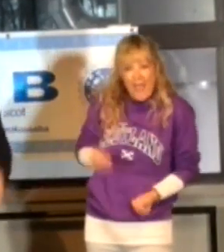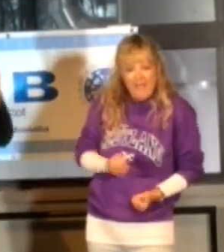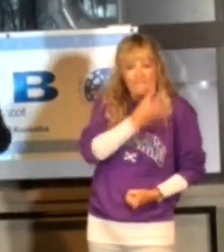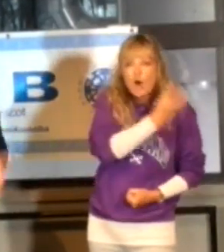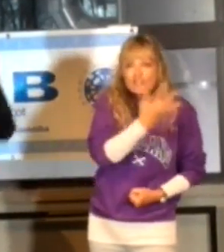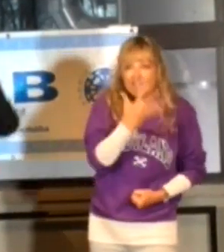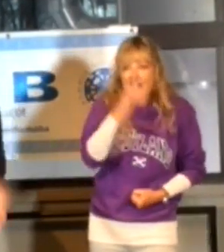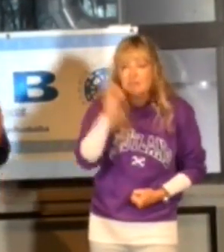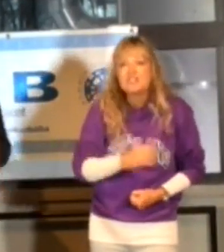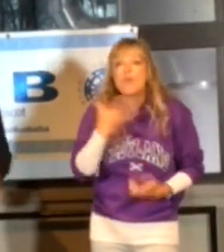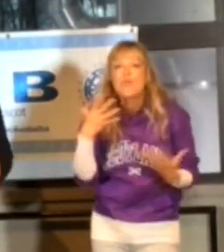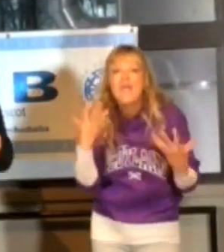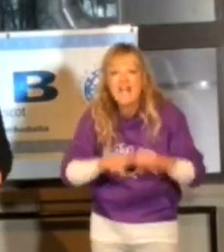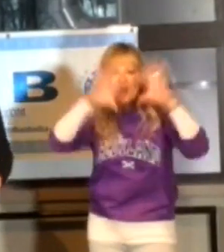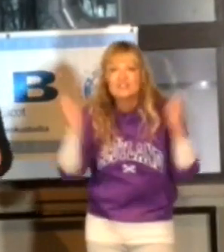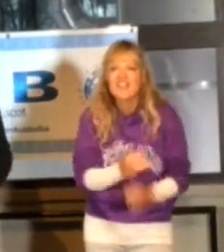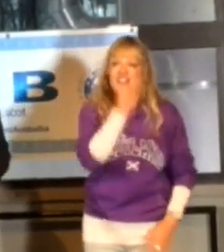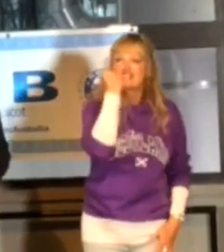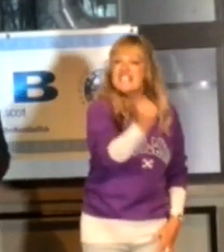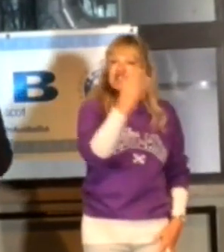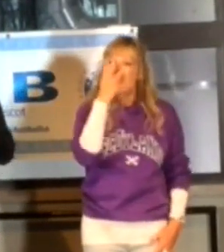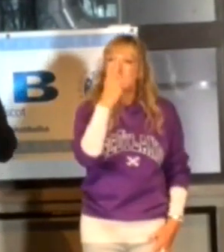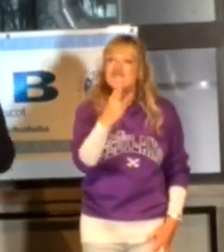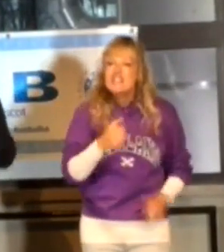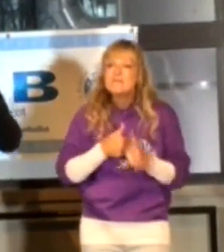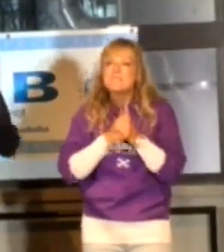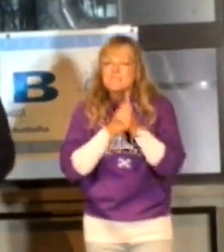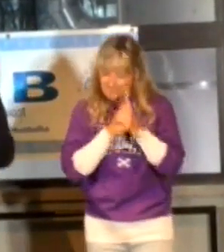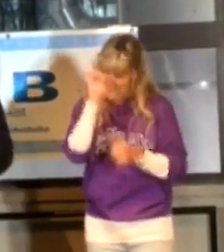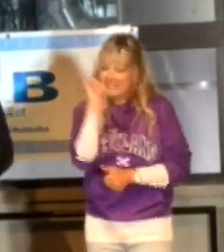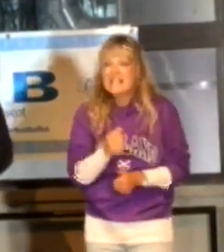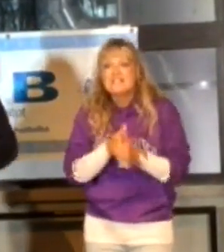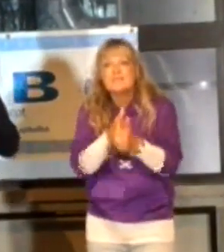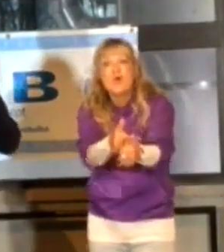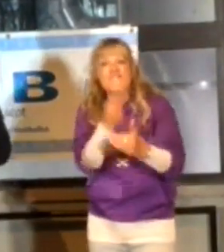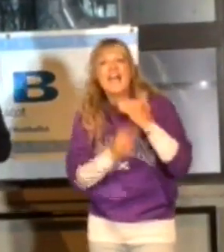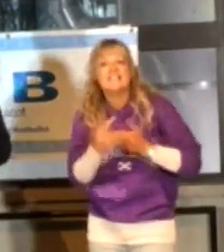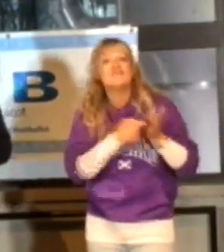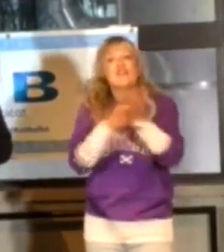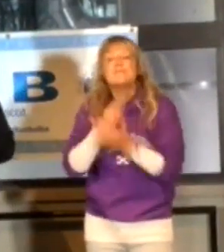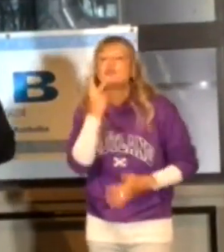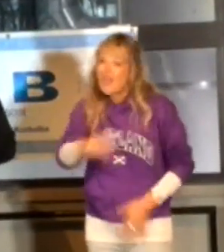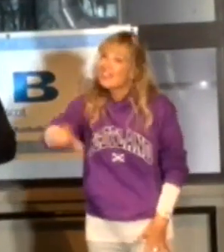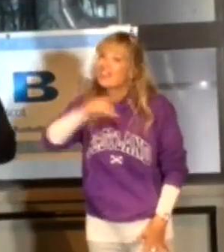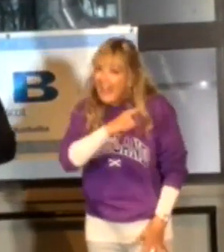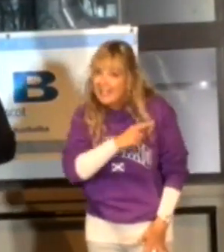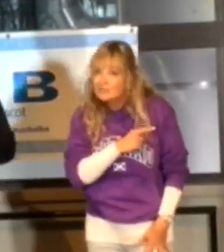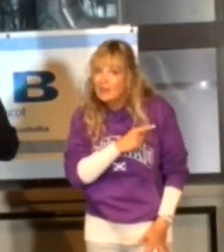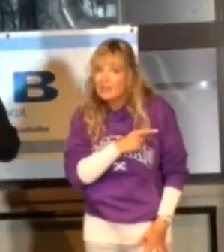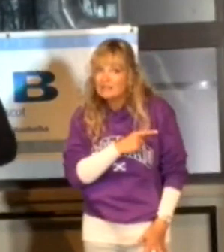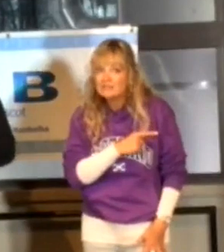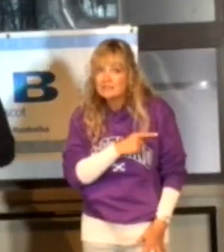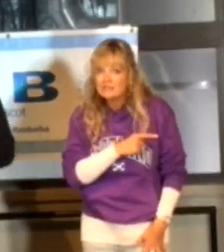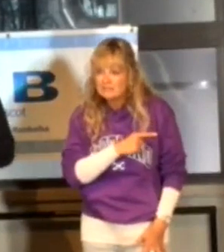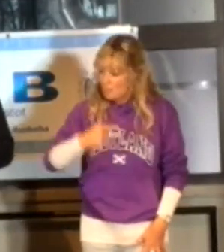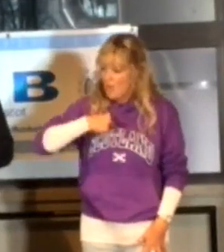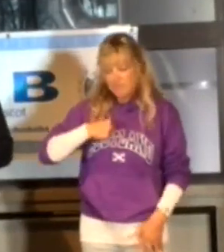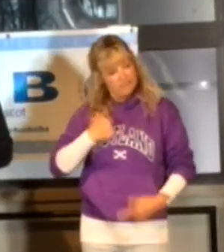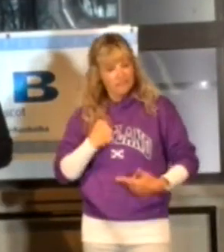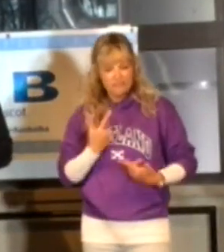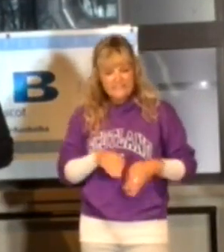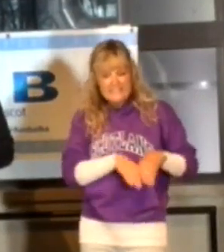have 63% support in Scotland for Indiref 2. And that's why we as a